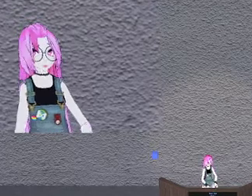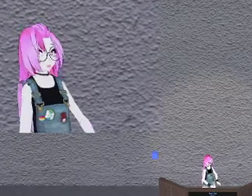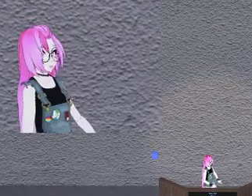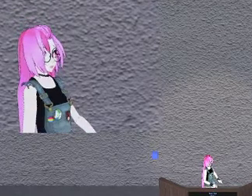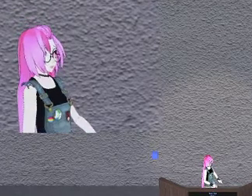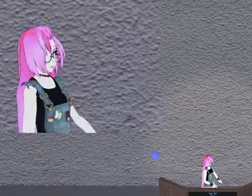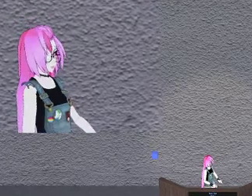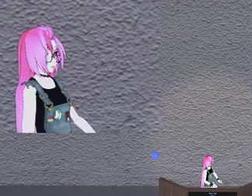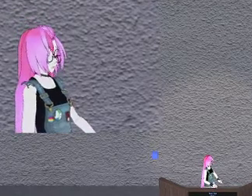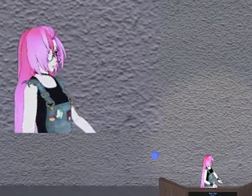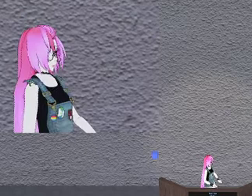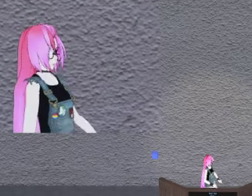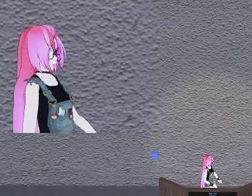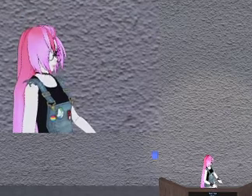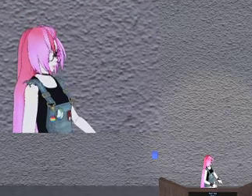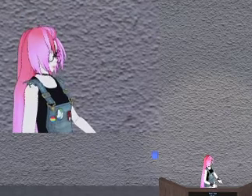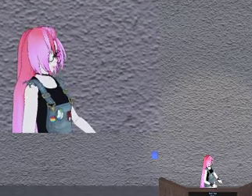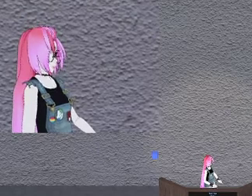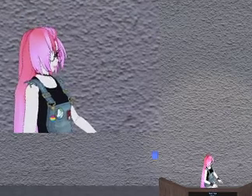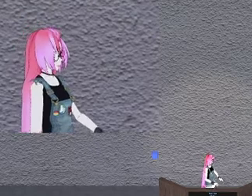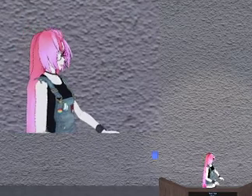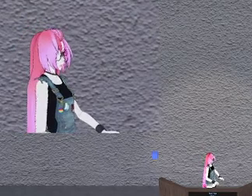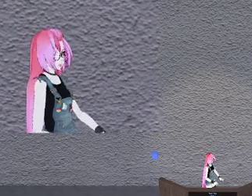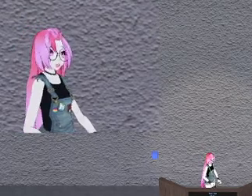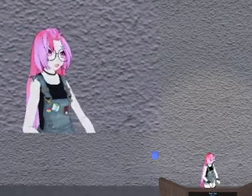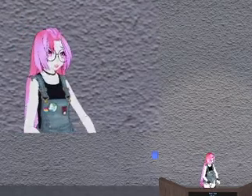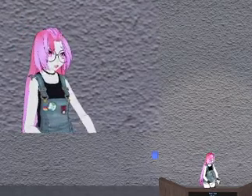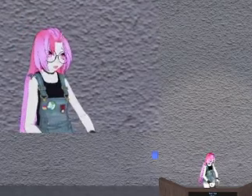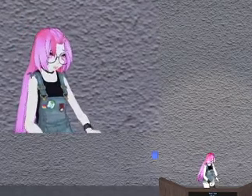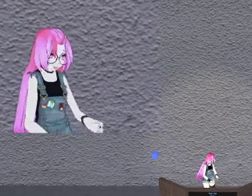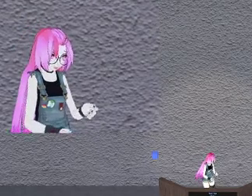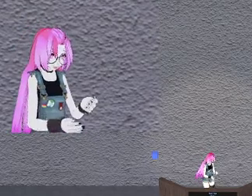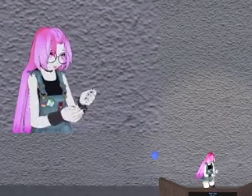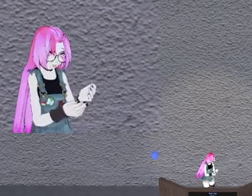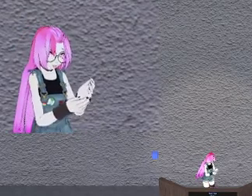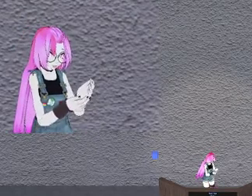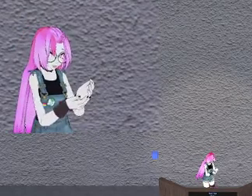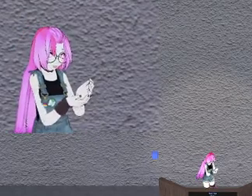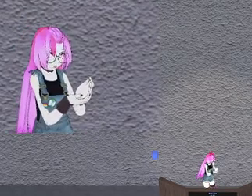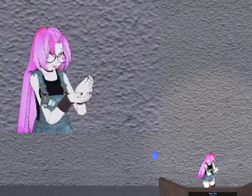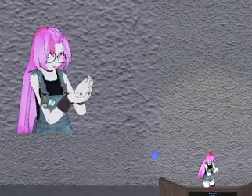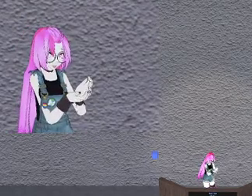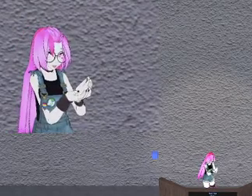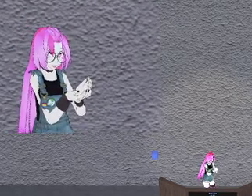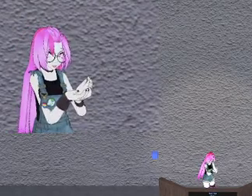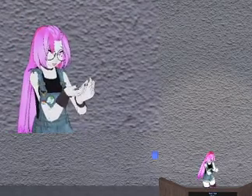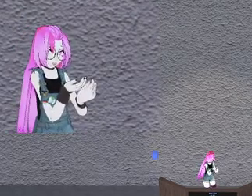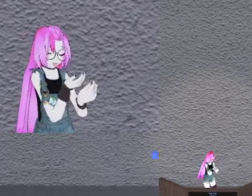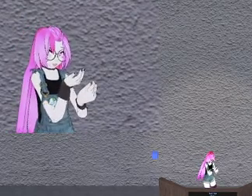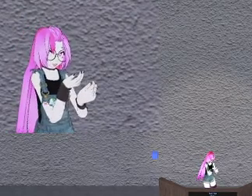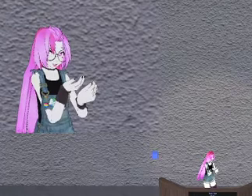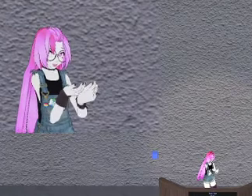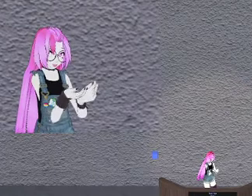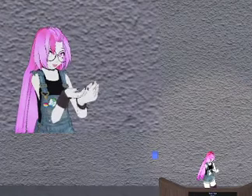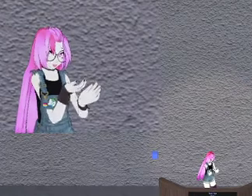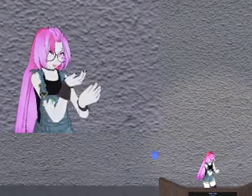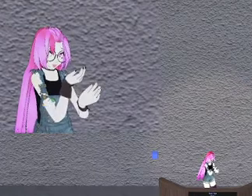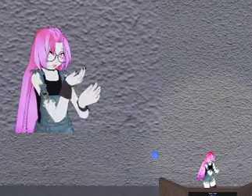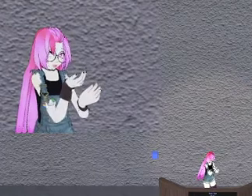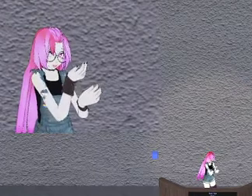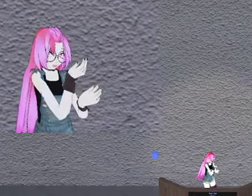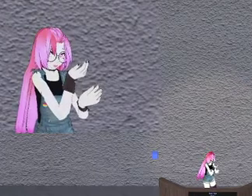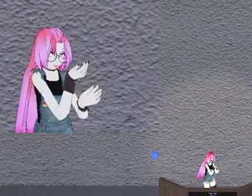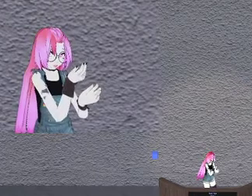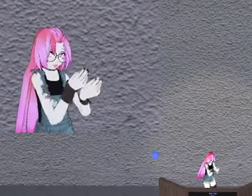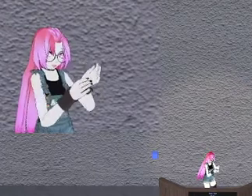the best advice I have is to do that. And I with my also heard communication, it seems to work. moving your physical hand like as